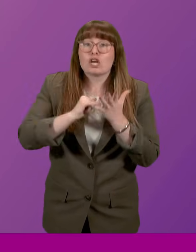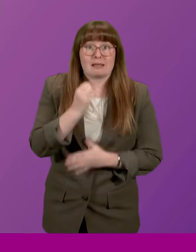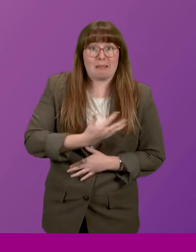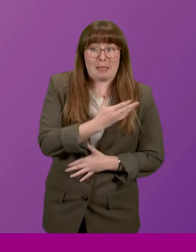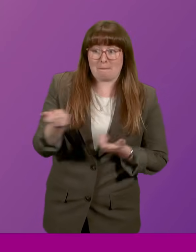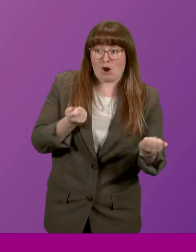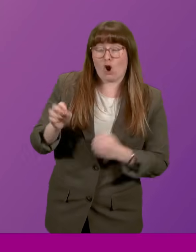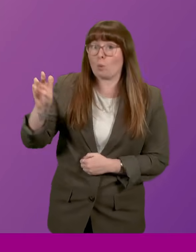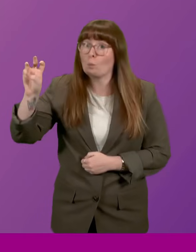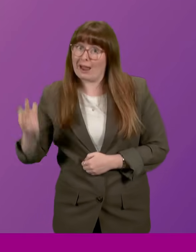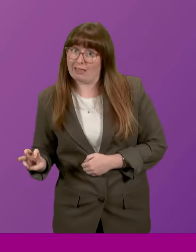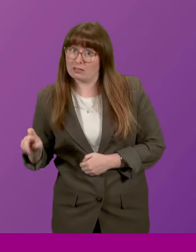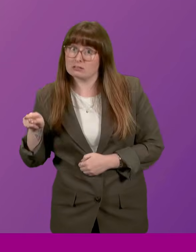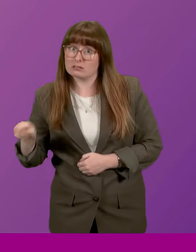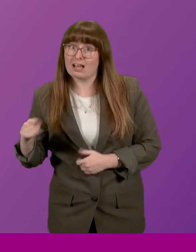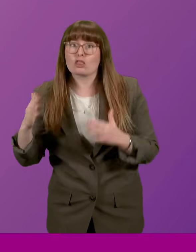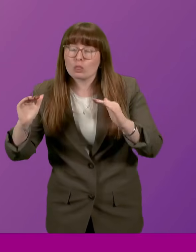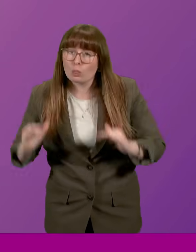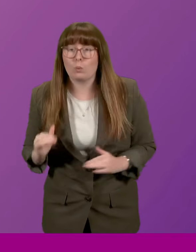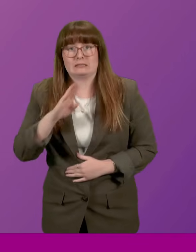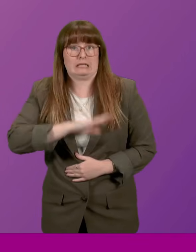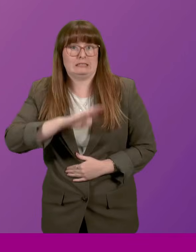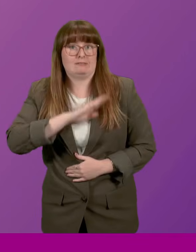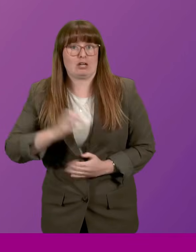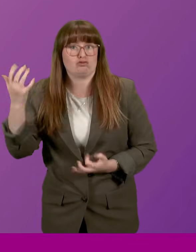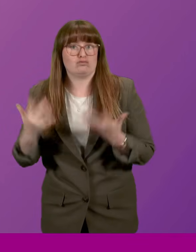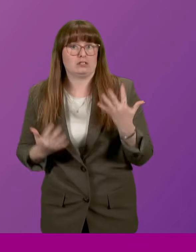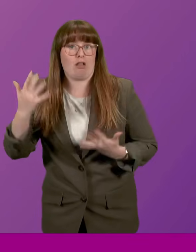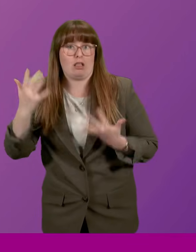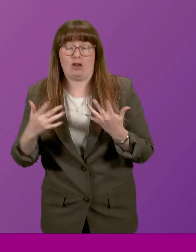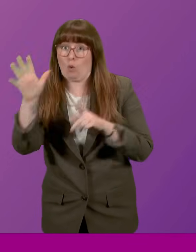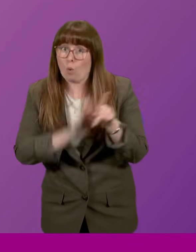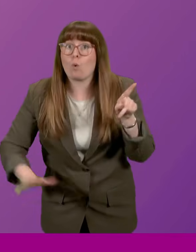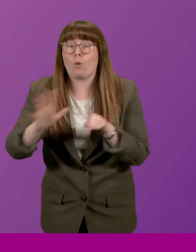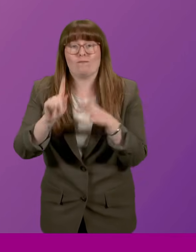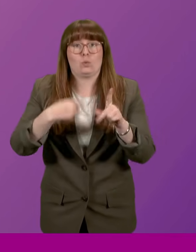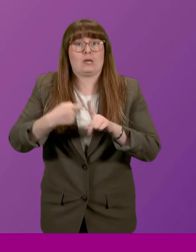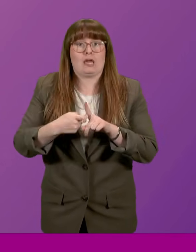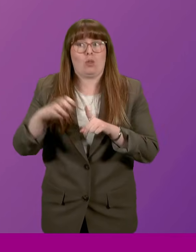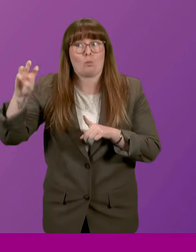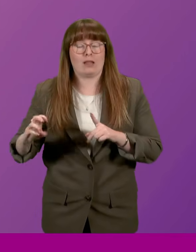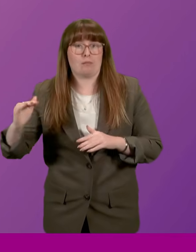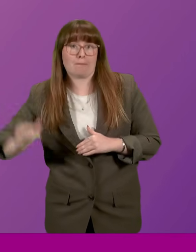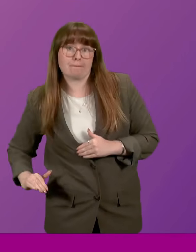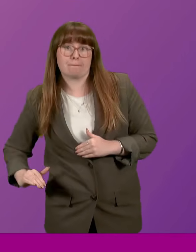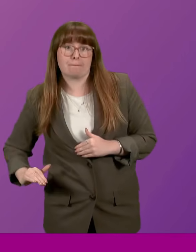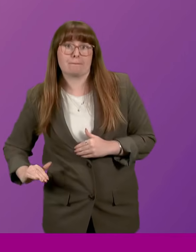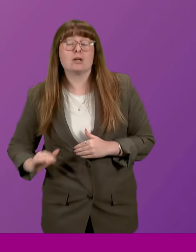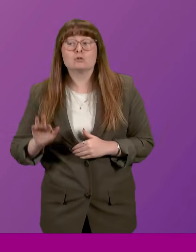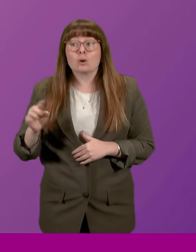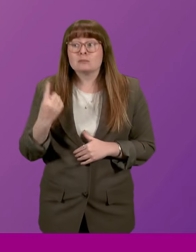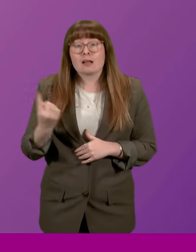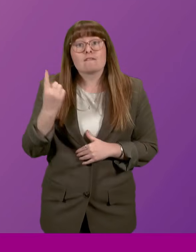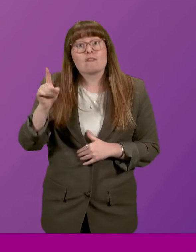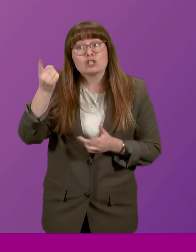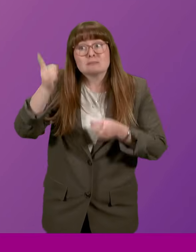Labour-run Wales has the lowest satisfaction rate in the whole of the UK. Does the First Minister